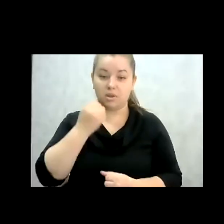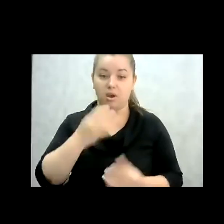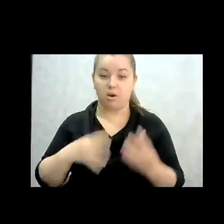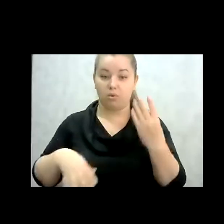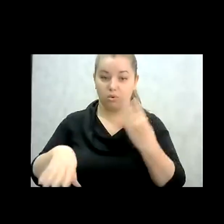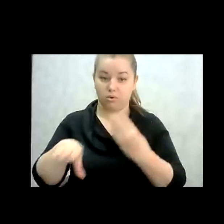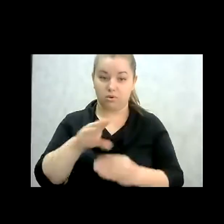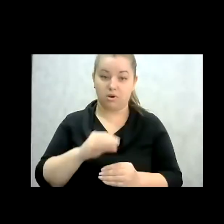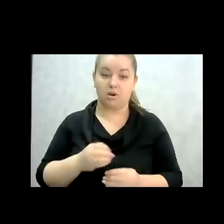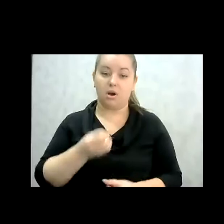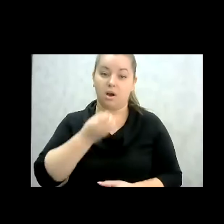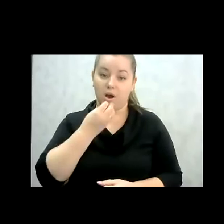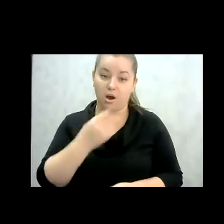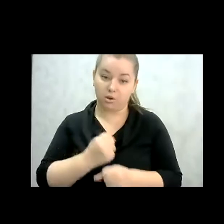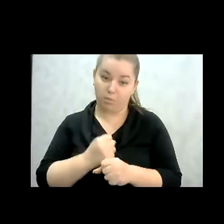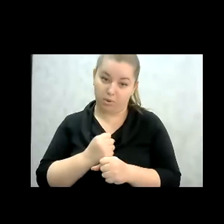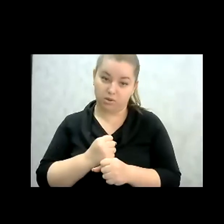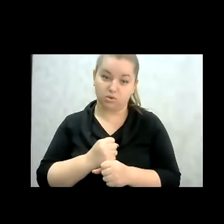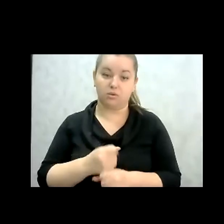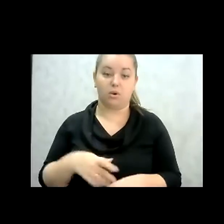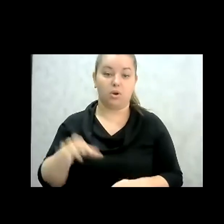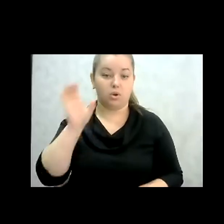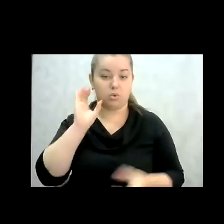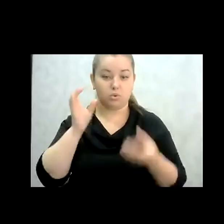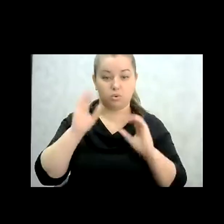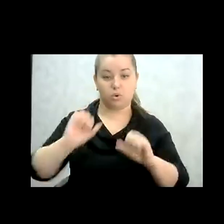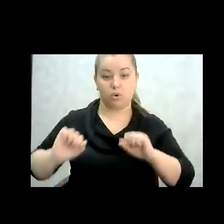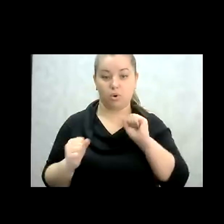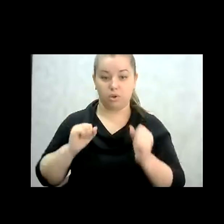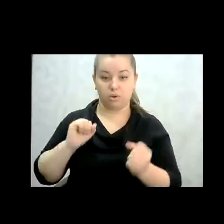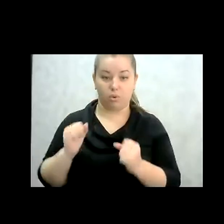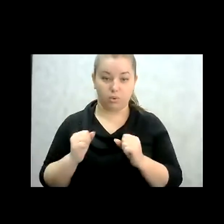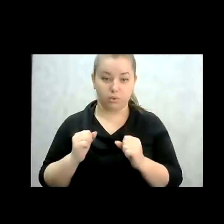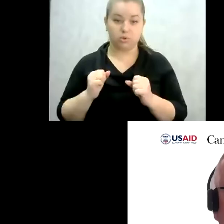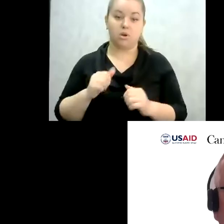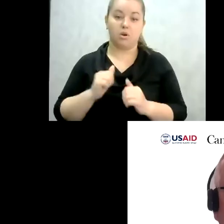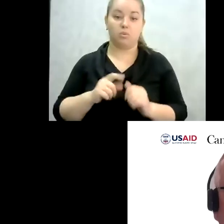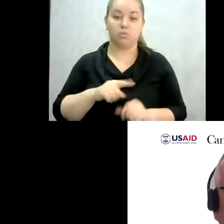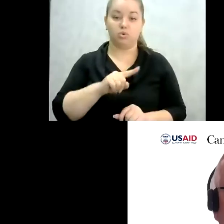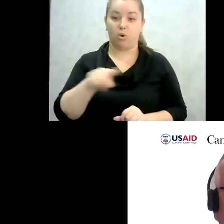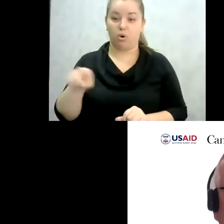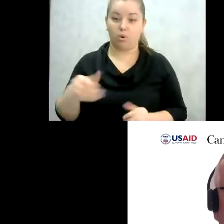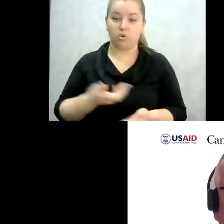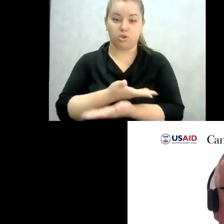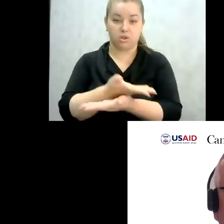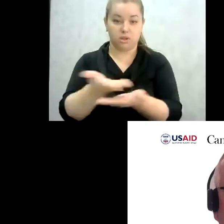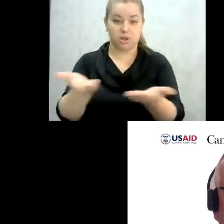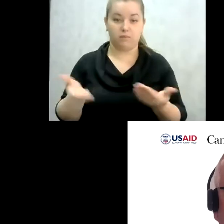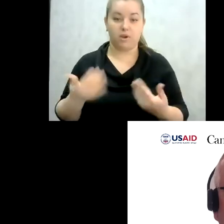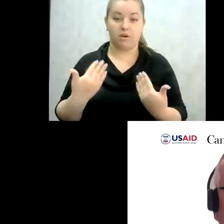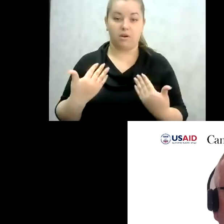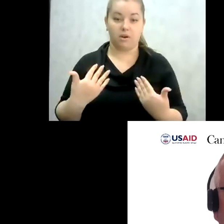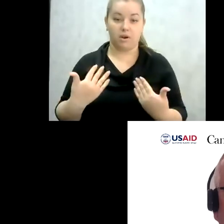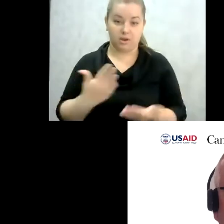legislation. I thank everybody. Have a good day. Please listen to each other.